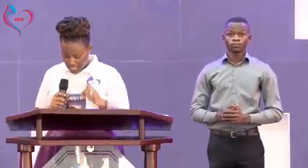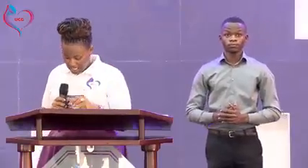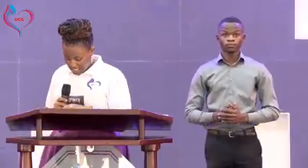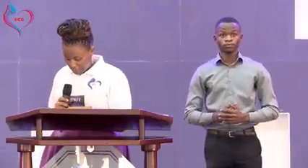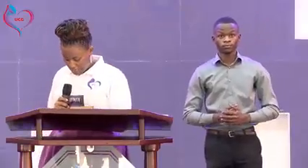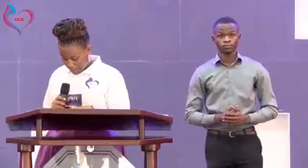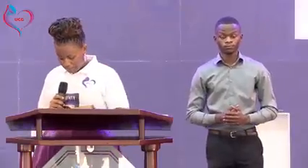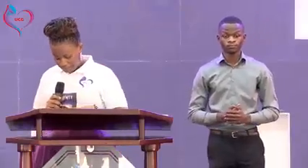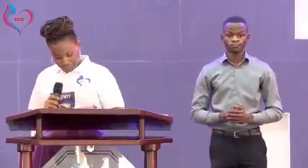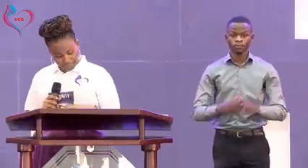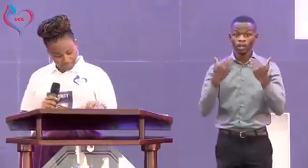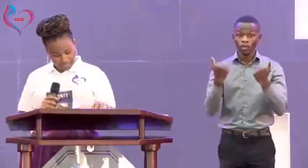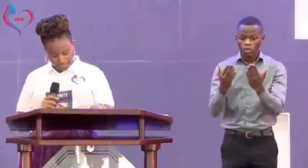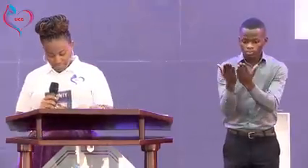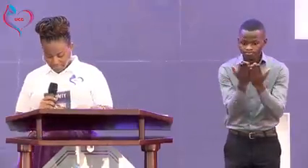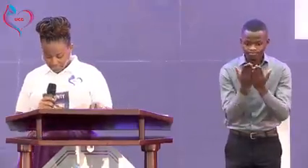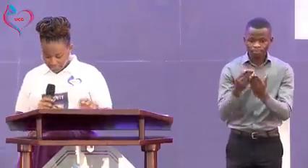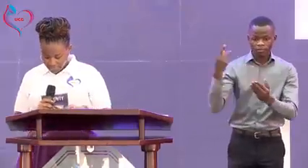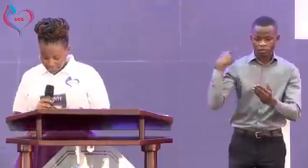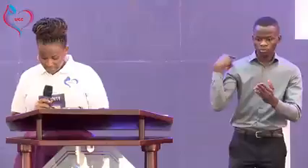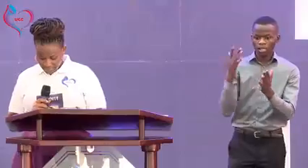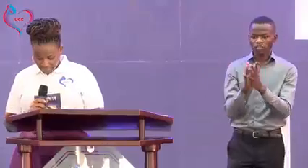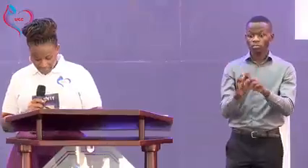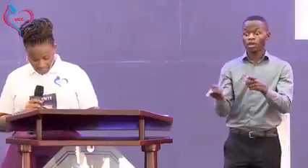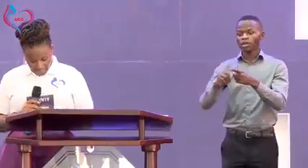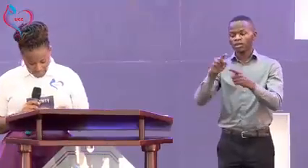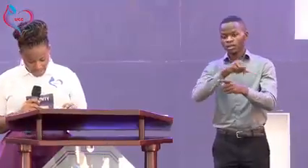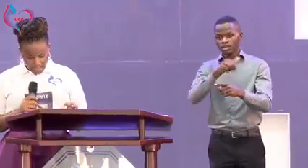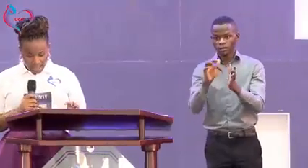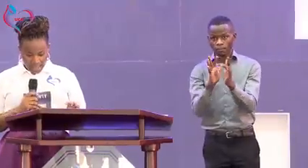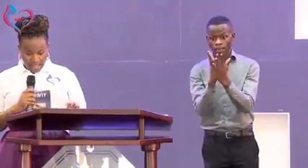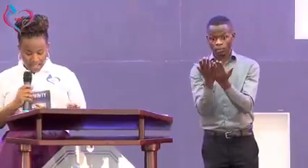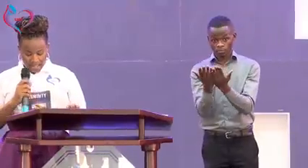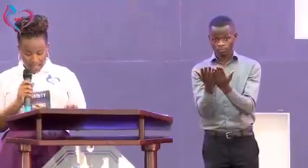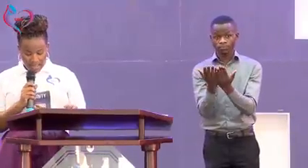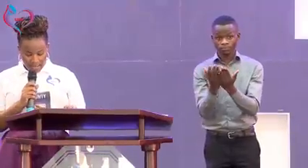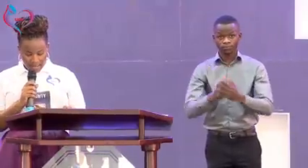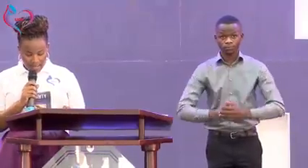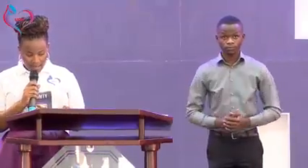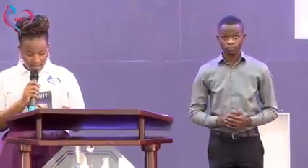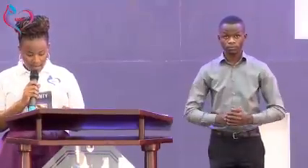going to read another chapter. Tugenda kusoma wano tubeko ne sura endala gye tusoma.